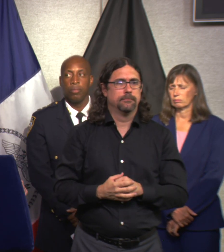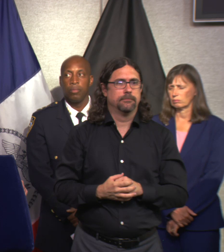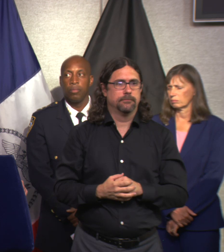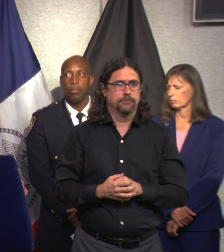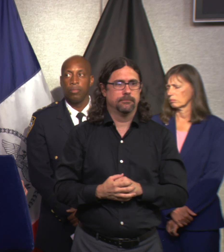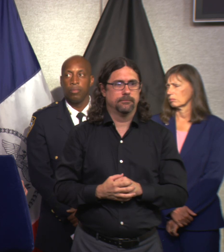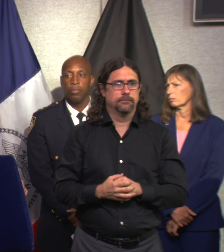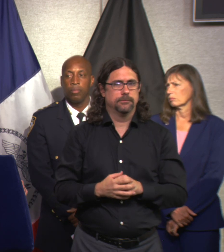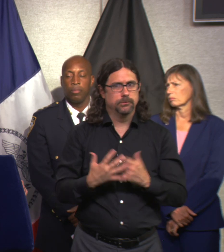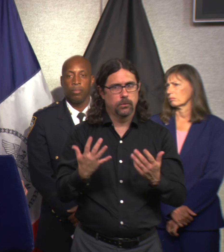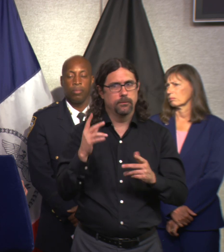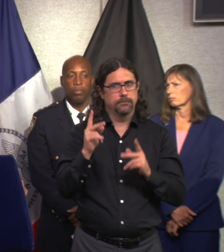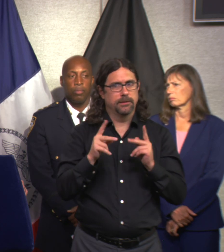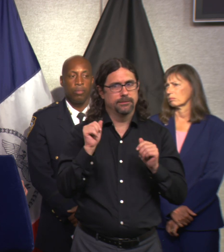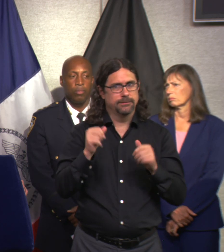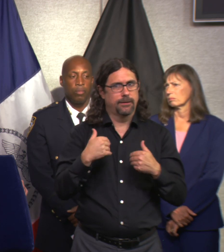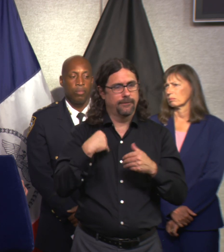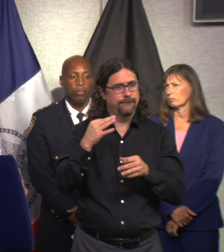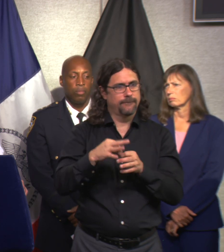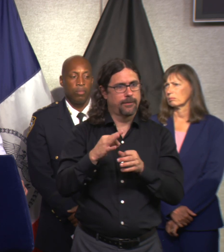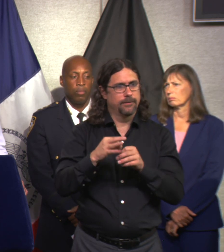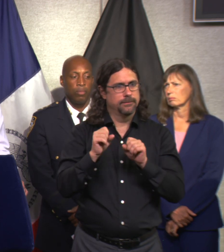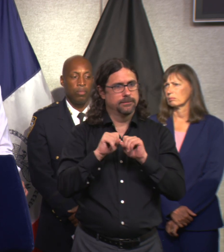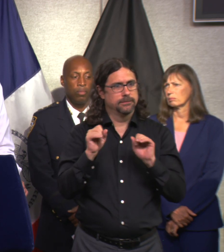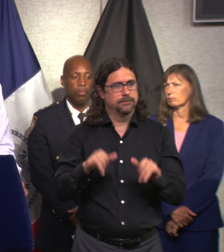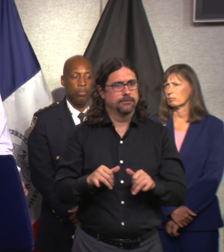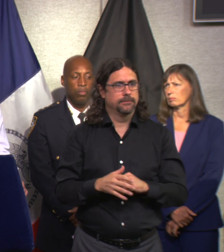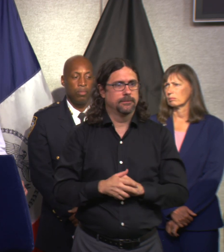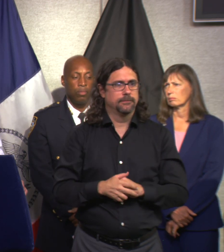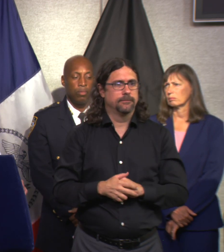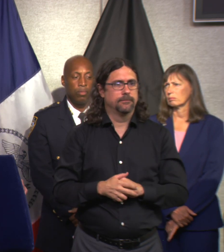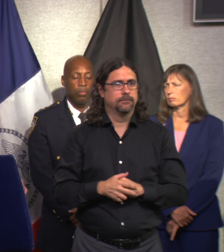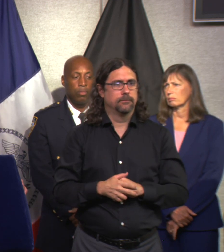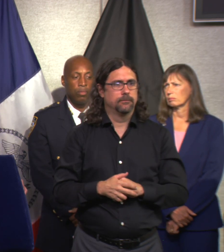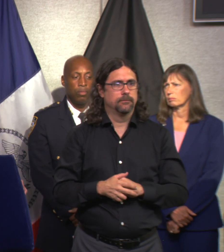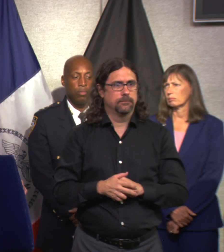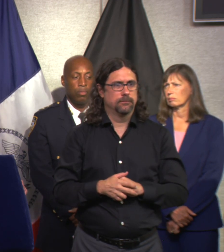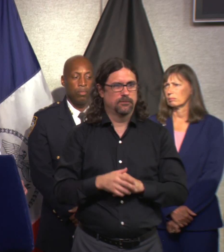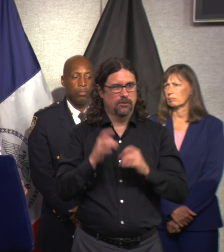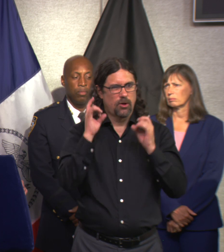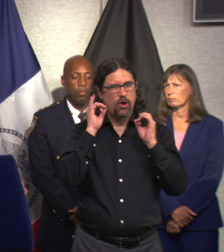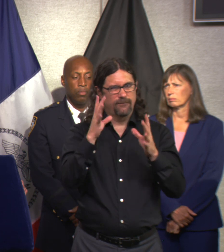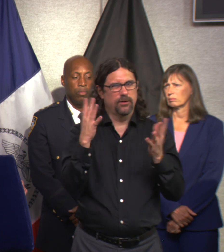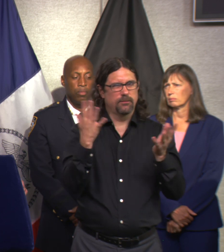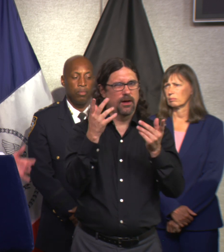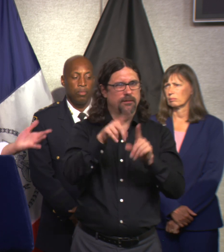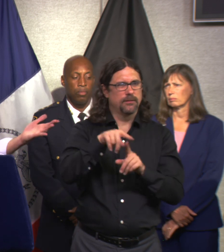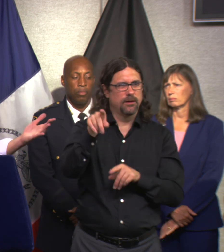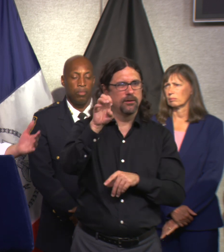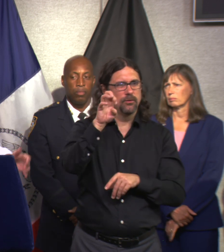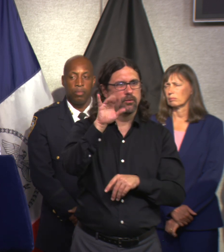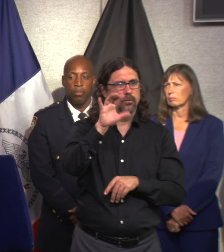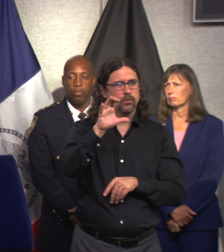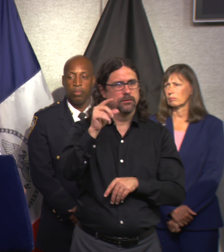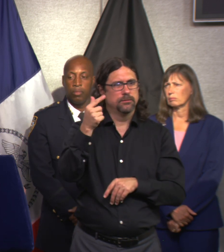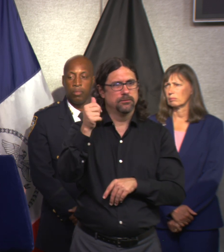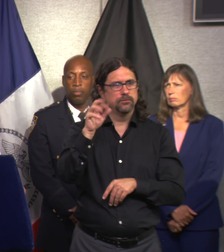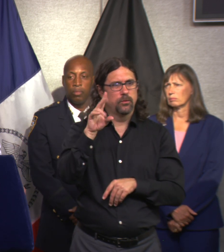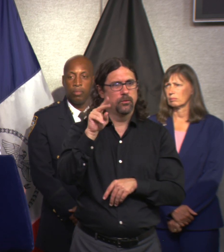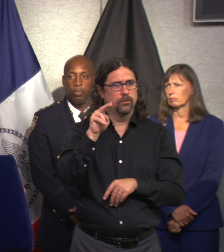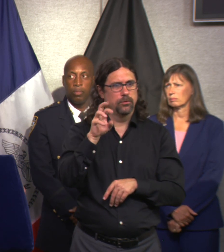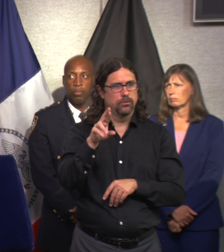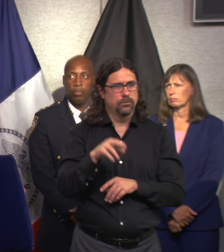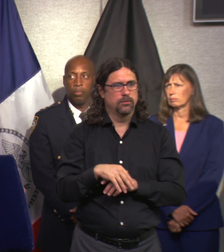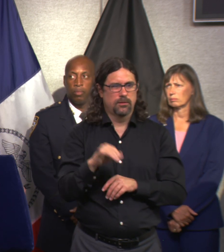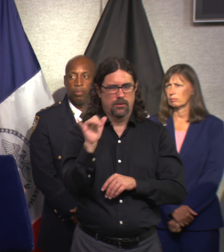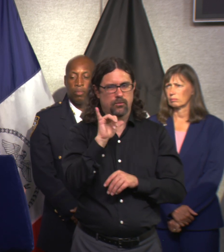staggering situation. It's horrible for the Garner family. It's horrible for faith in the justice system. Of course, if I had known, I would